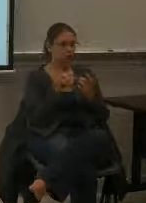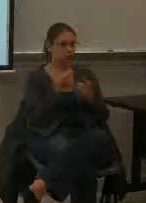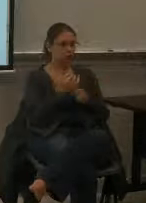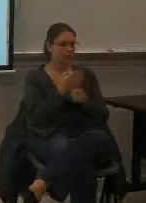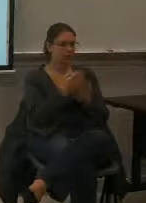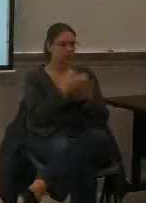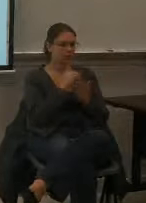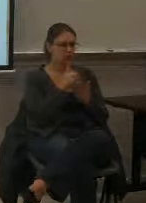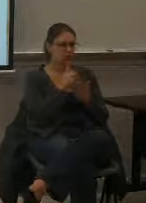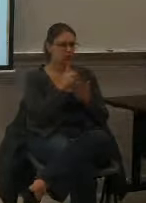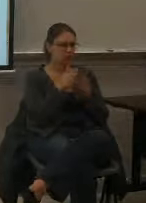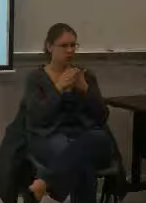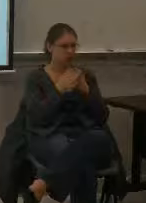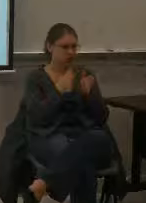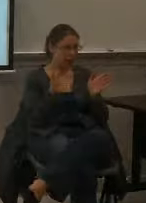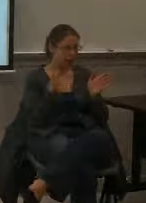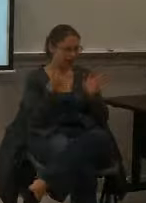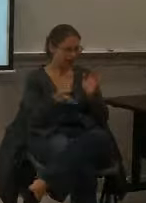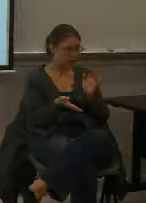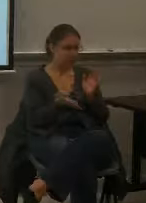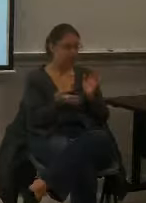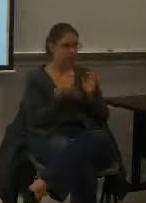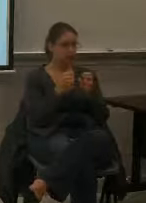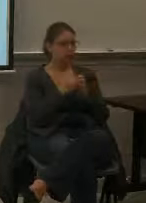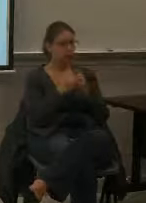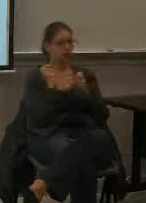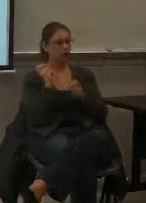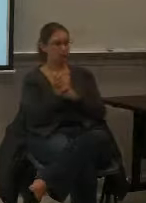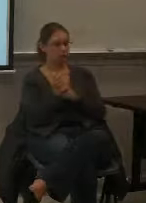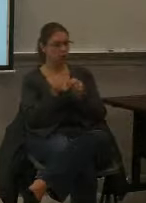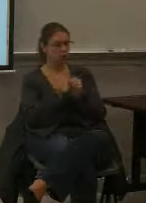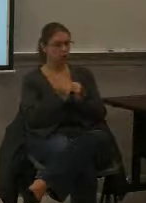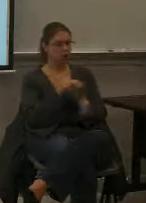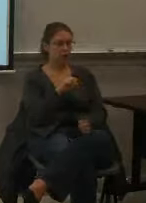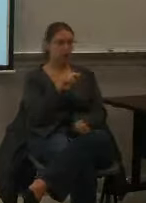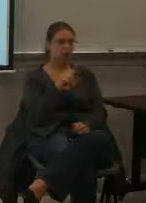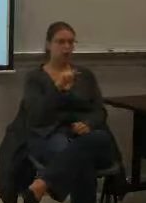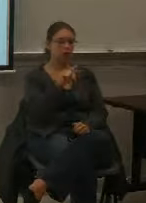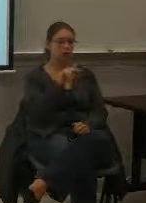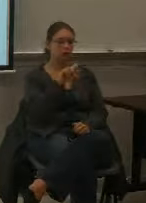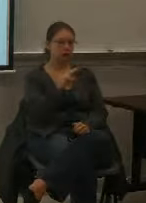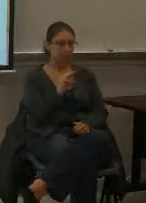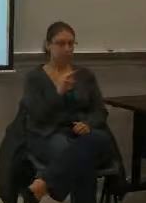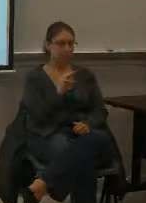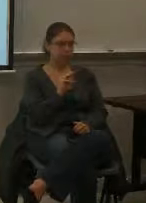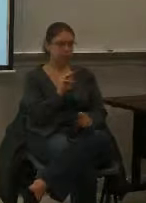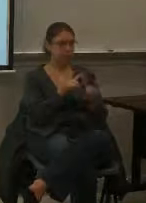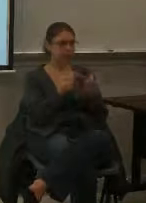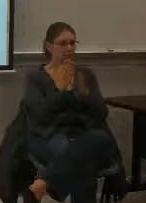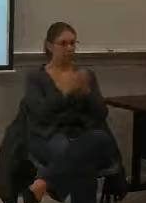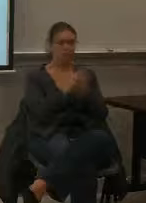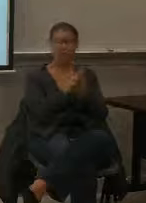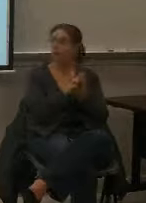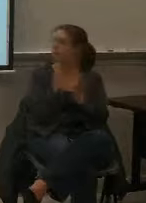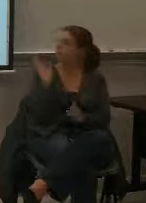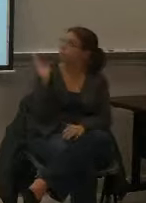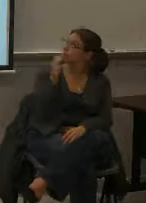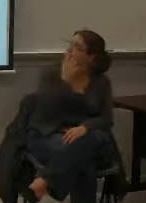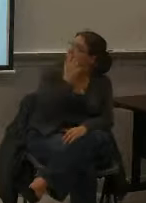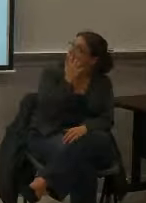real generalities there. It's more difficult with mutualism. But here's some examples.